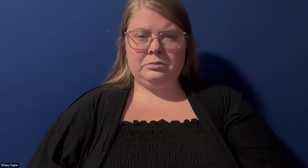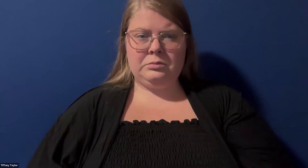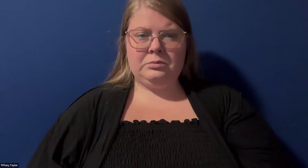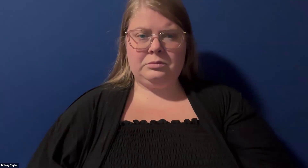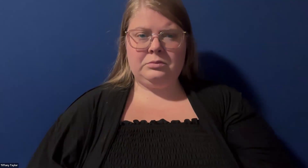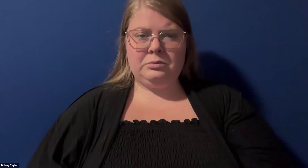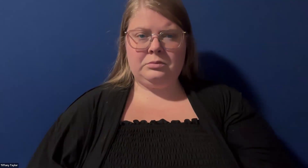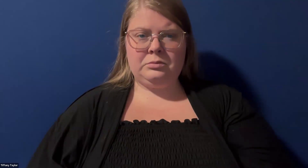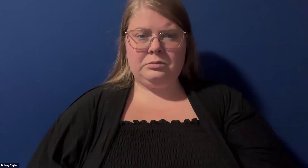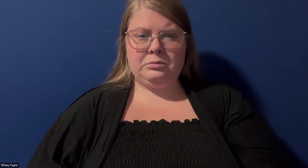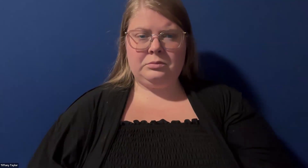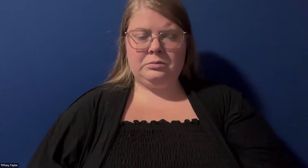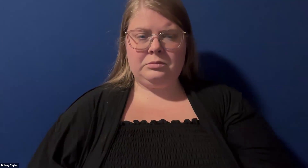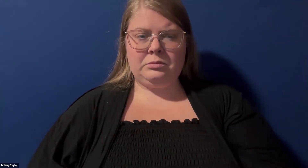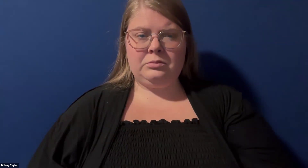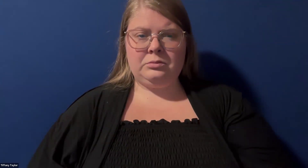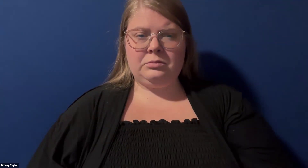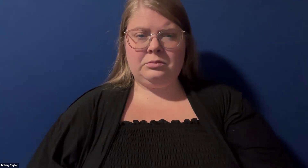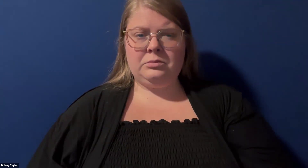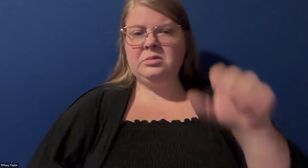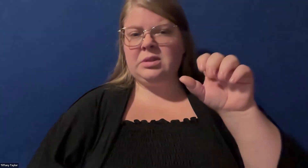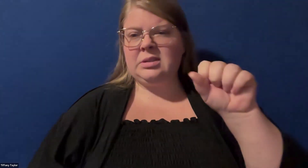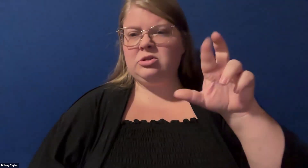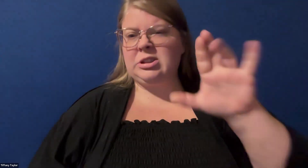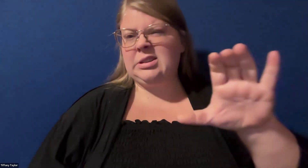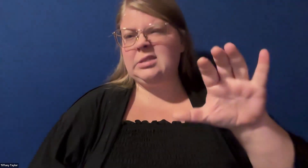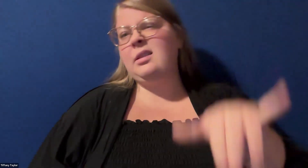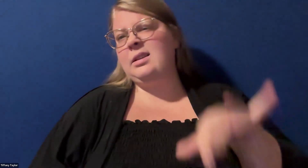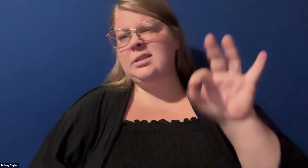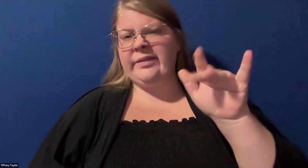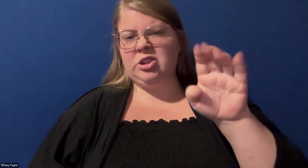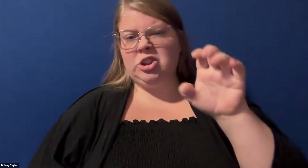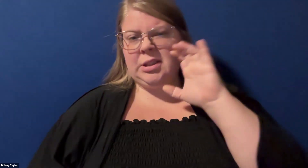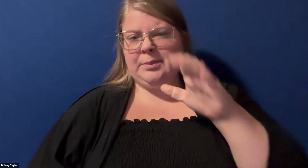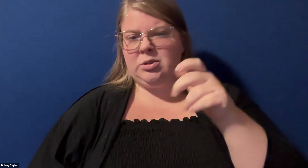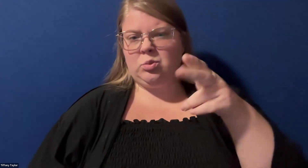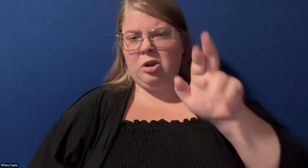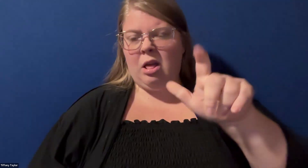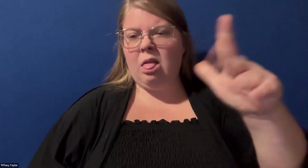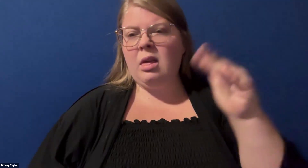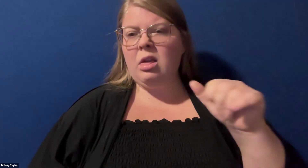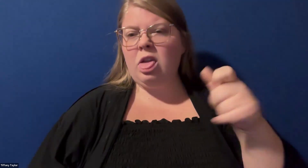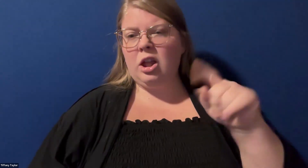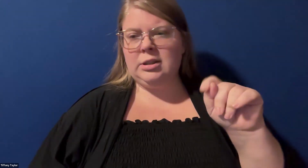here the src, which is the featured image URL, and then alternative text. So alternative text is coming from